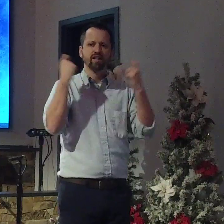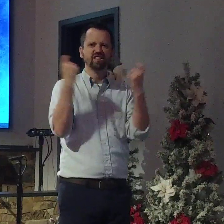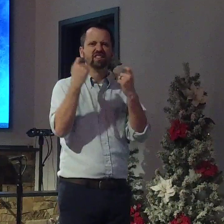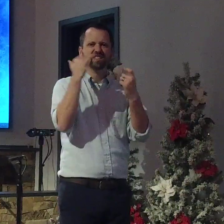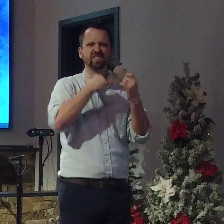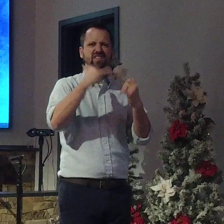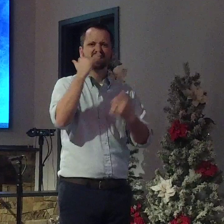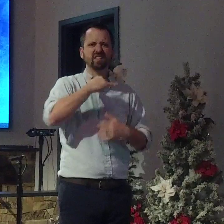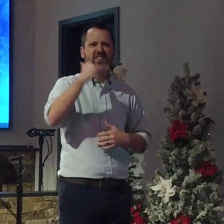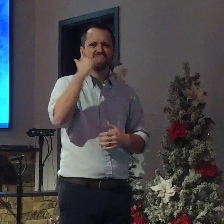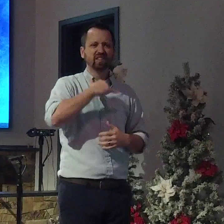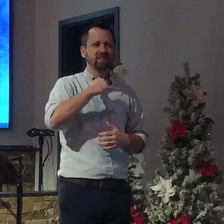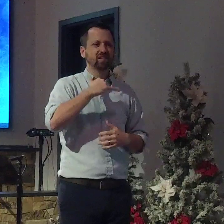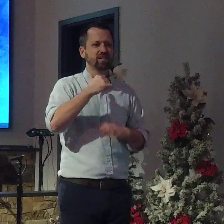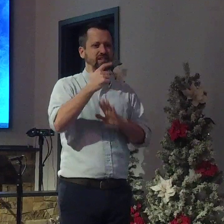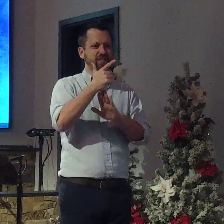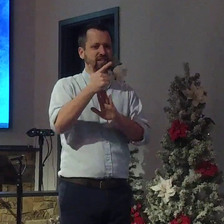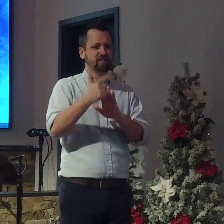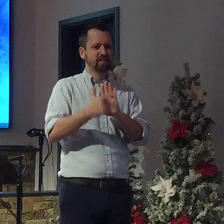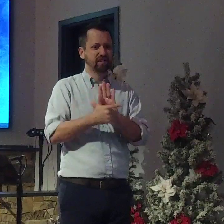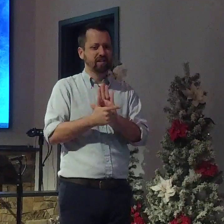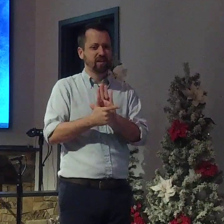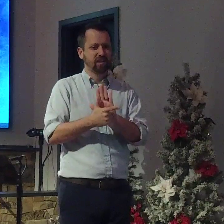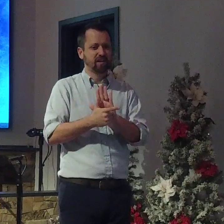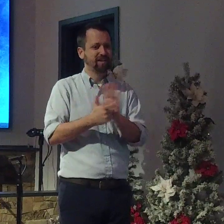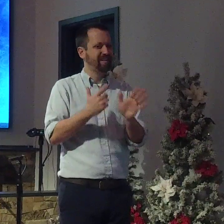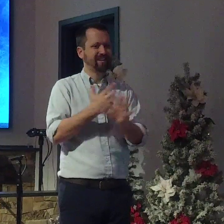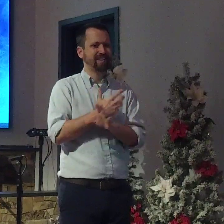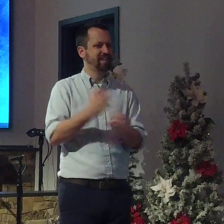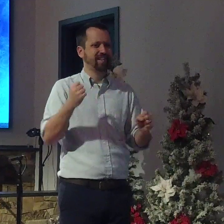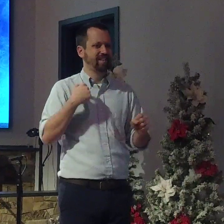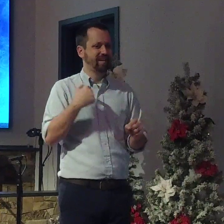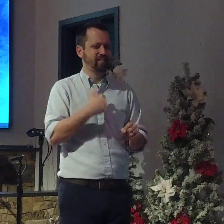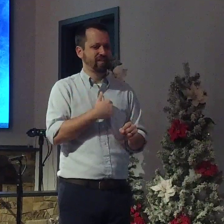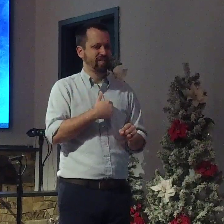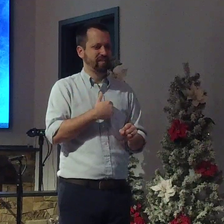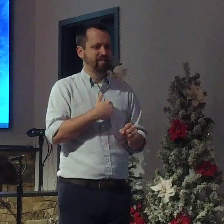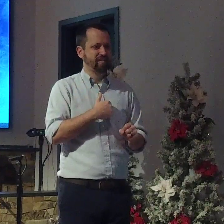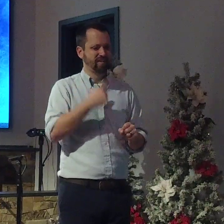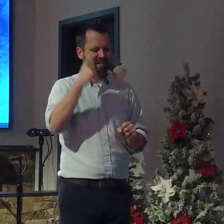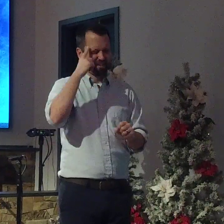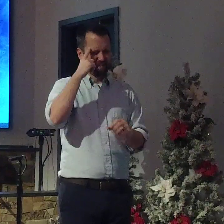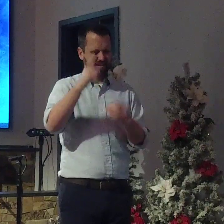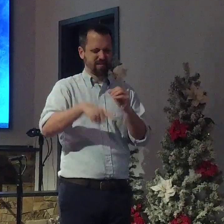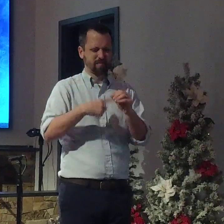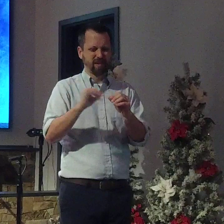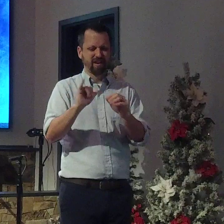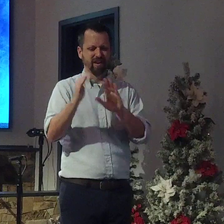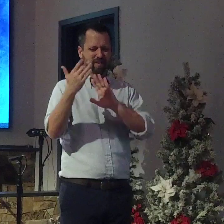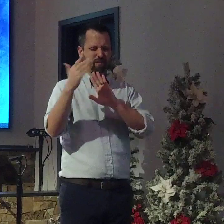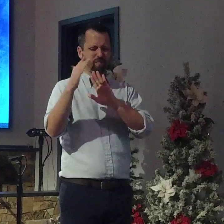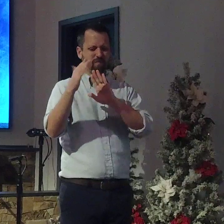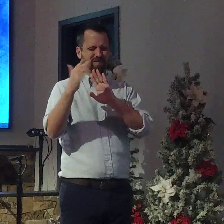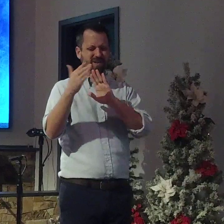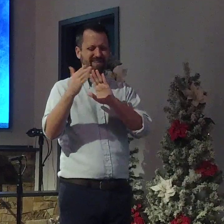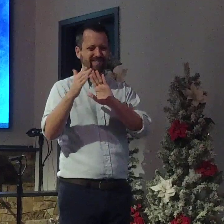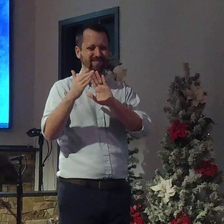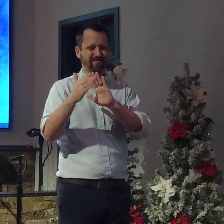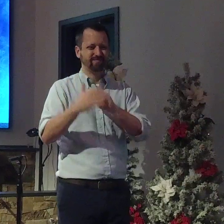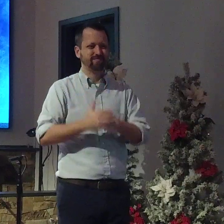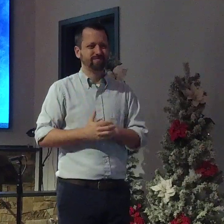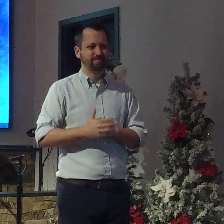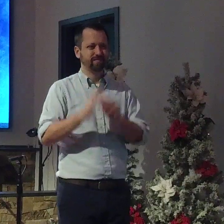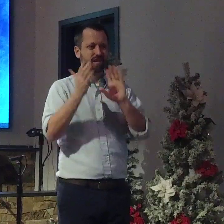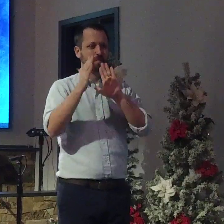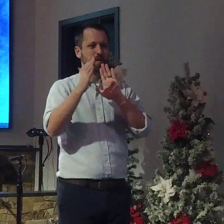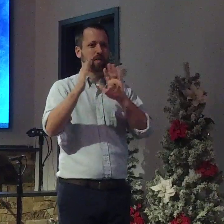that Roman oppression that they had, it would have been a blessing for God to send a Messiah to them that would deliver them